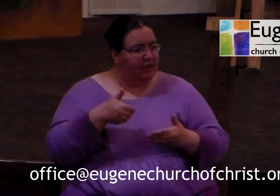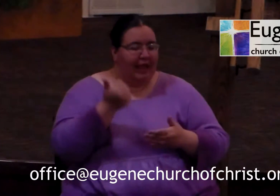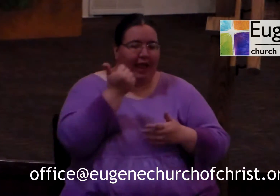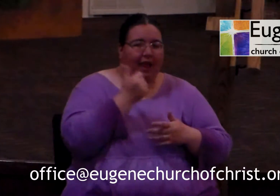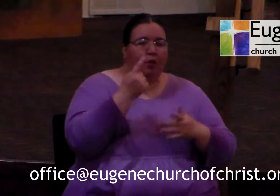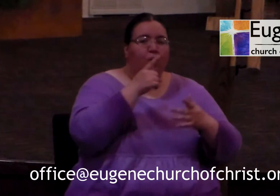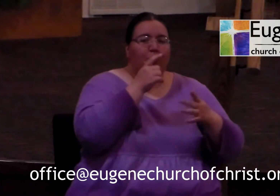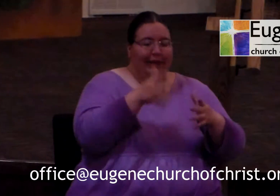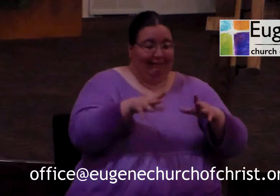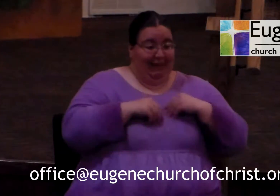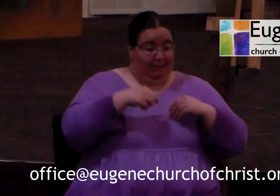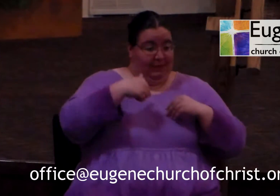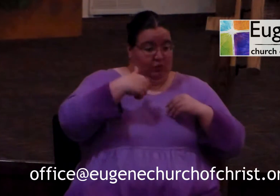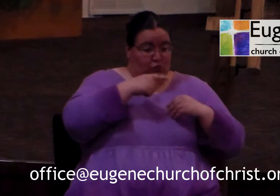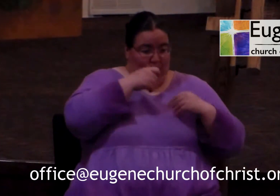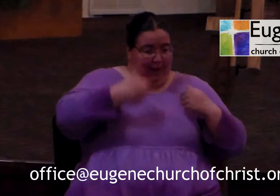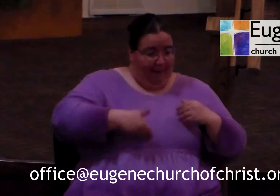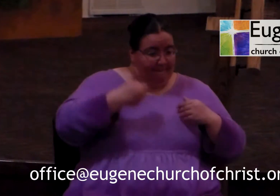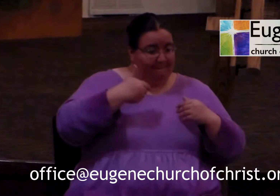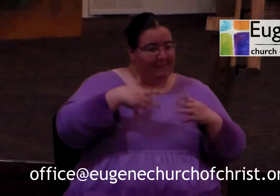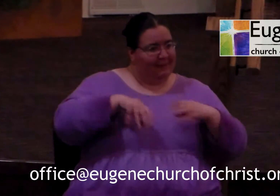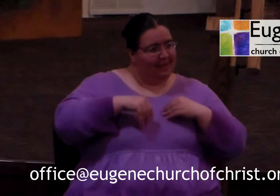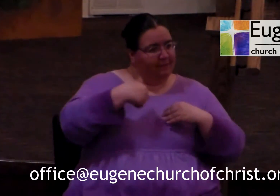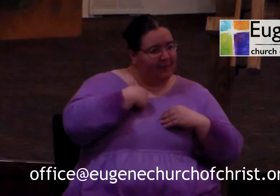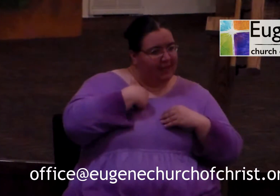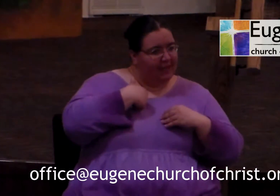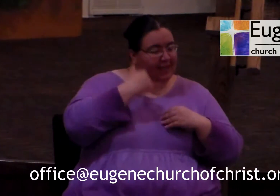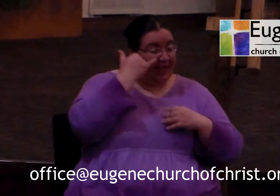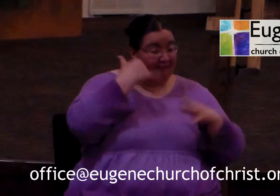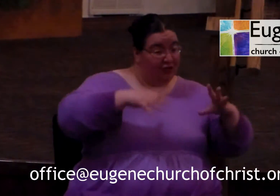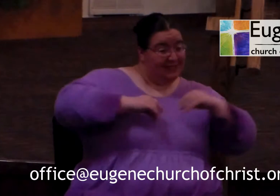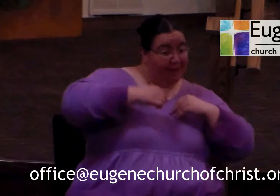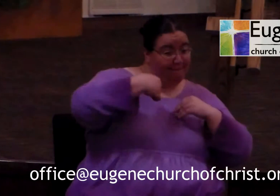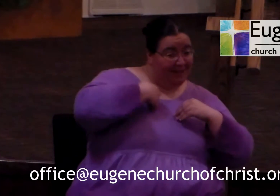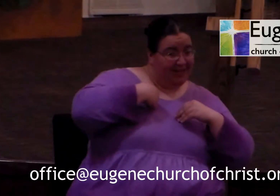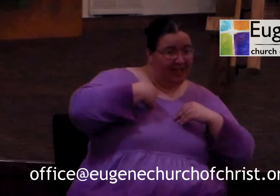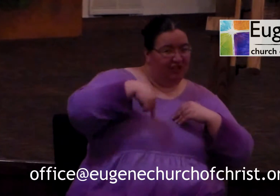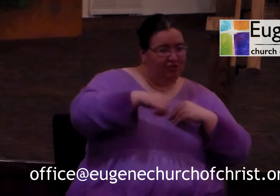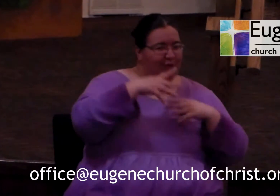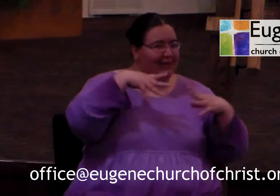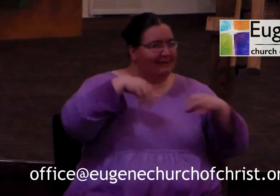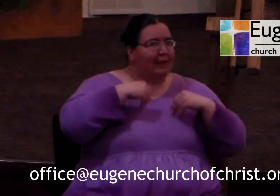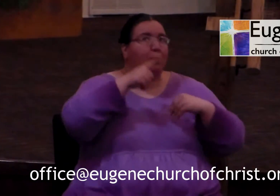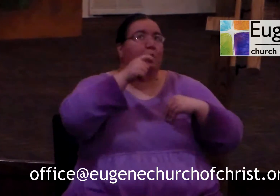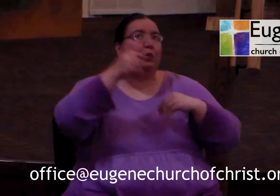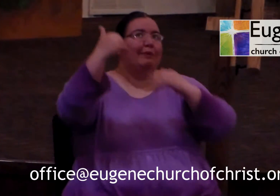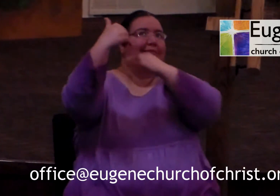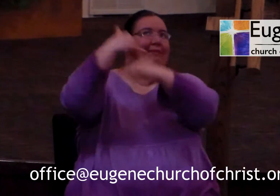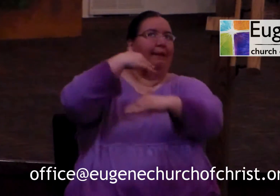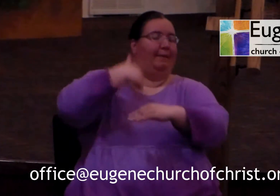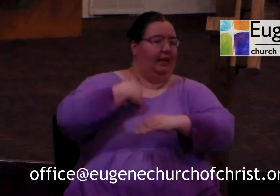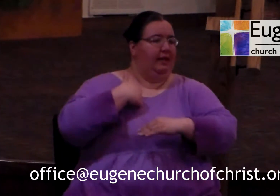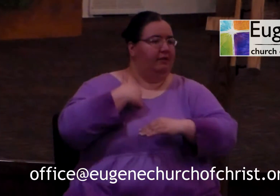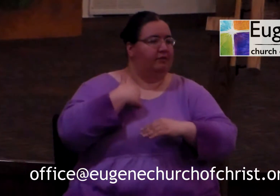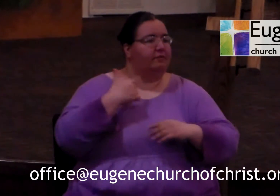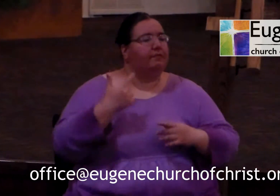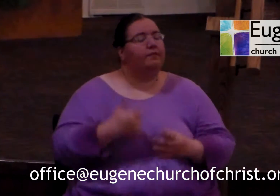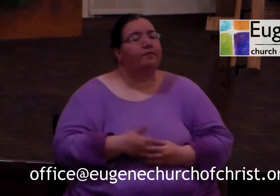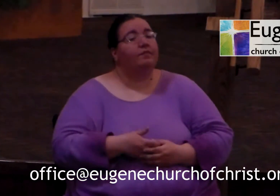one who sent me." And after he had said this, Jesus was troubled in spirit and testified, "I tell you the truth, one of